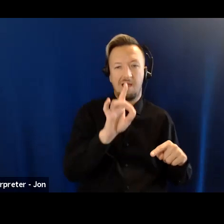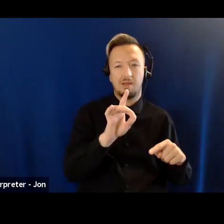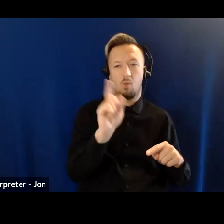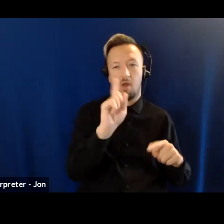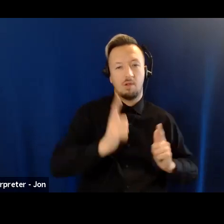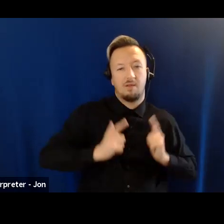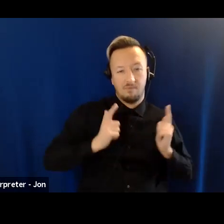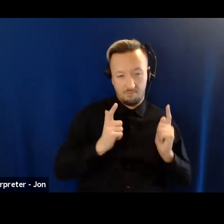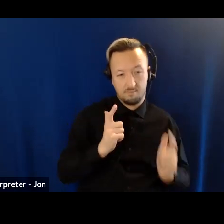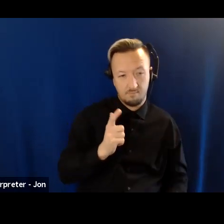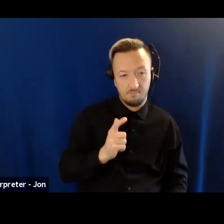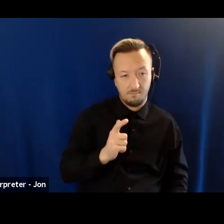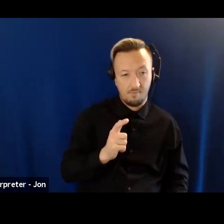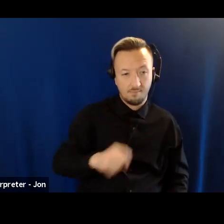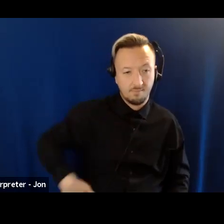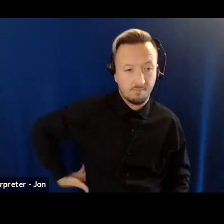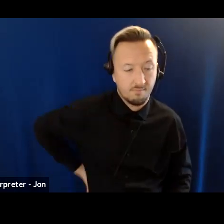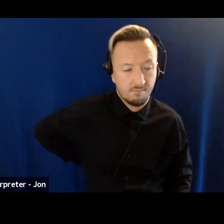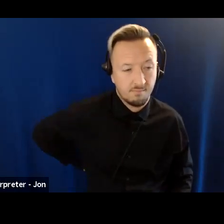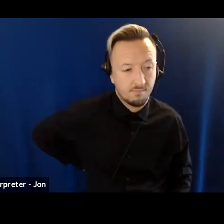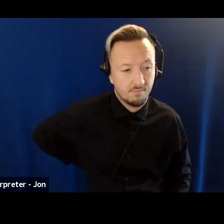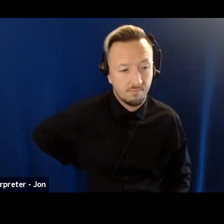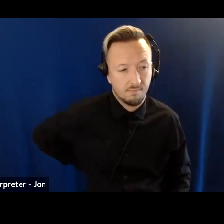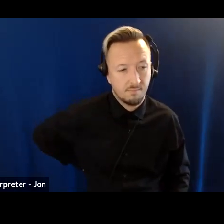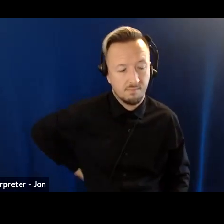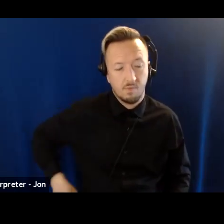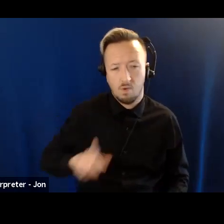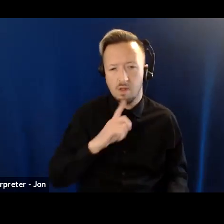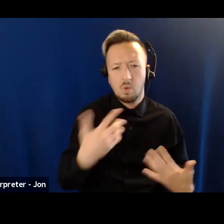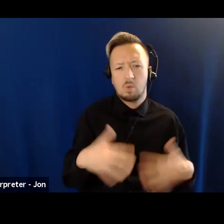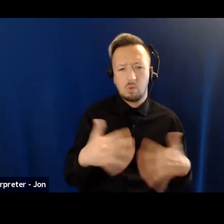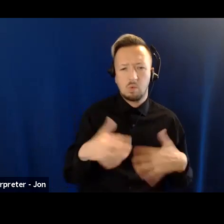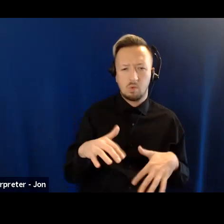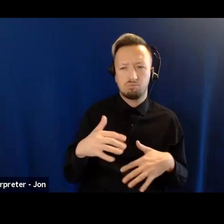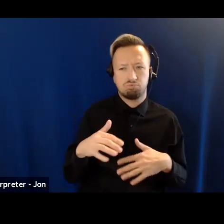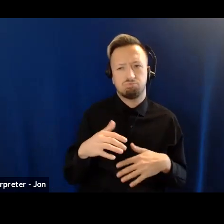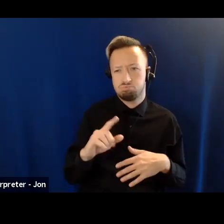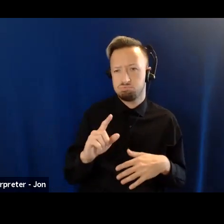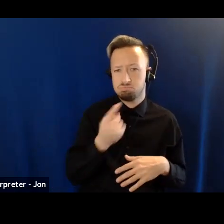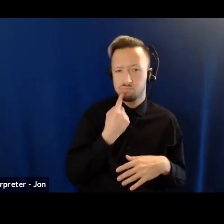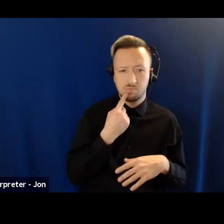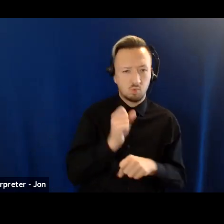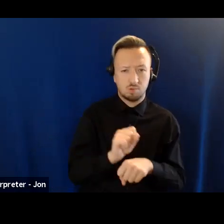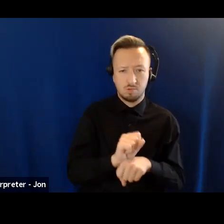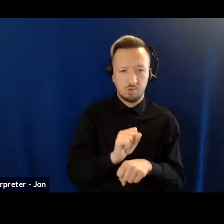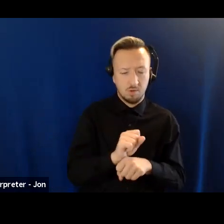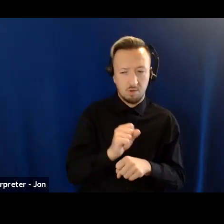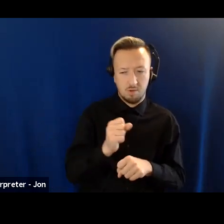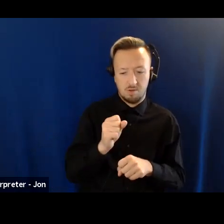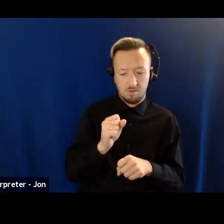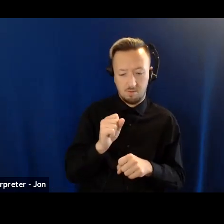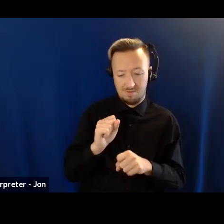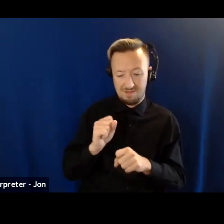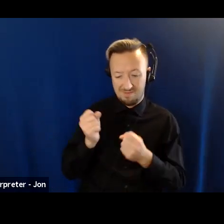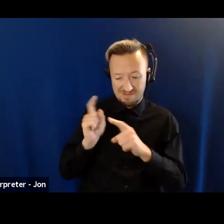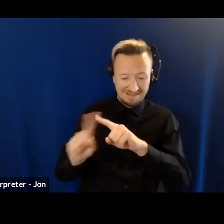thereafter. And so, it's been critical that we work with all levels, with the